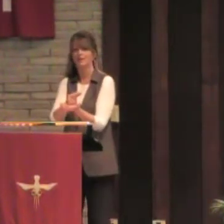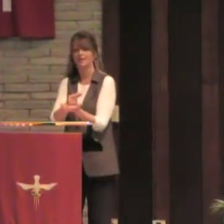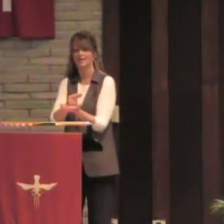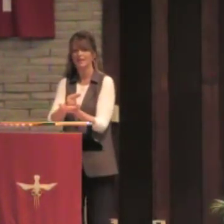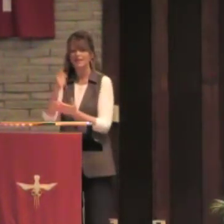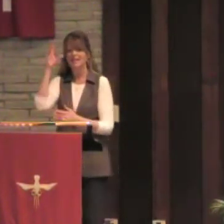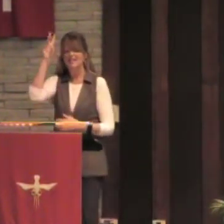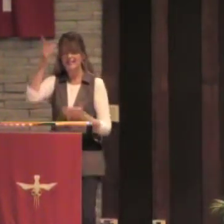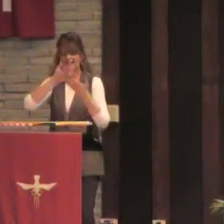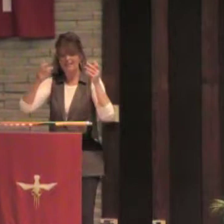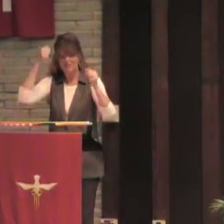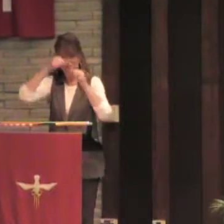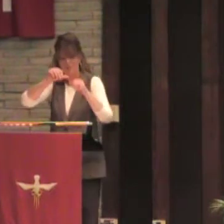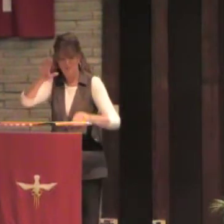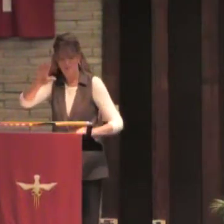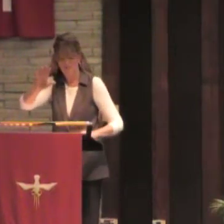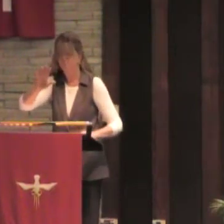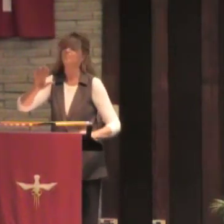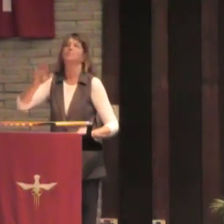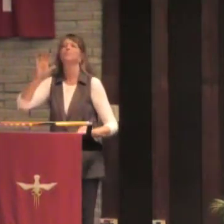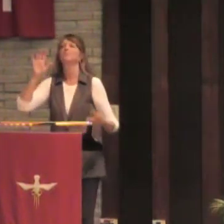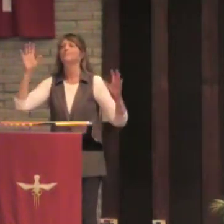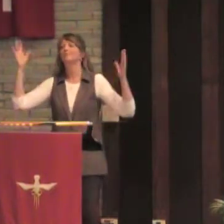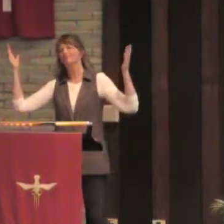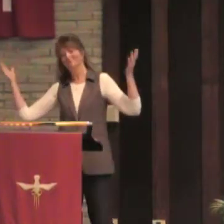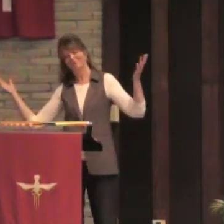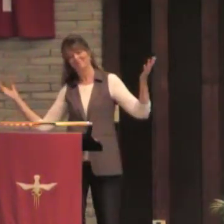very different. I can absolutely guarantee that.